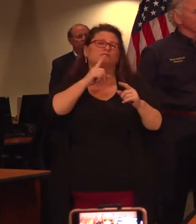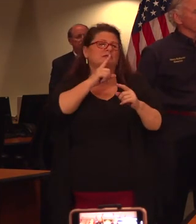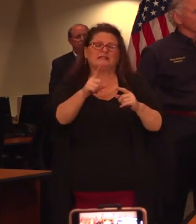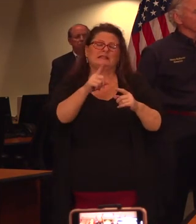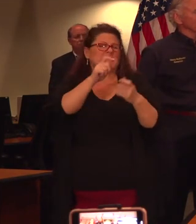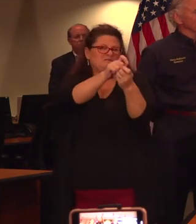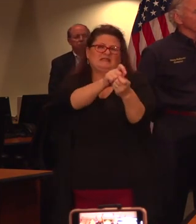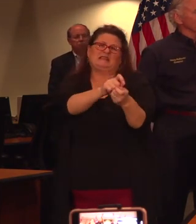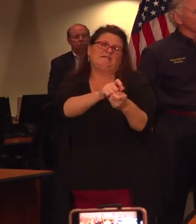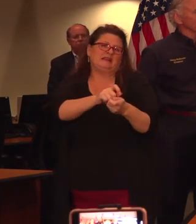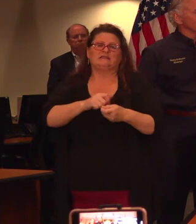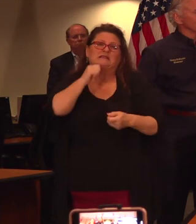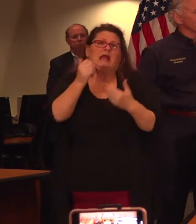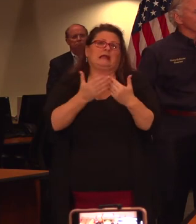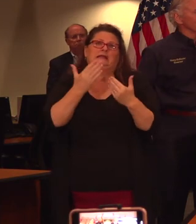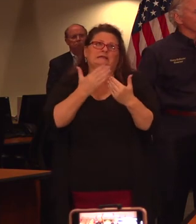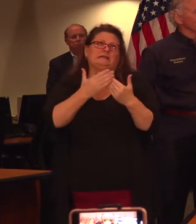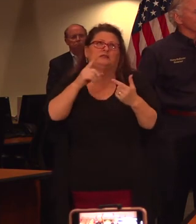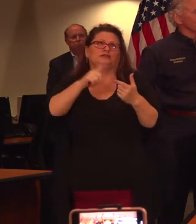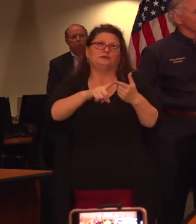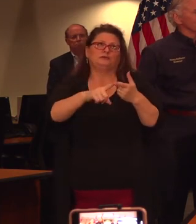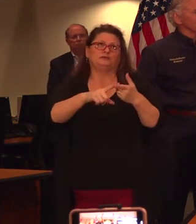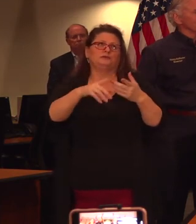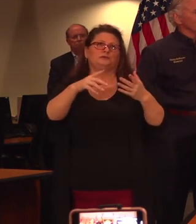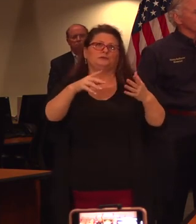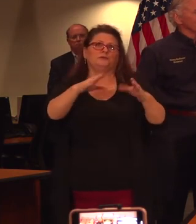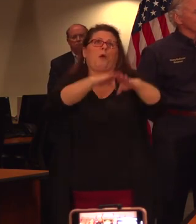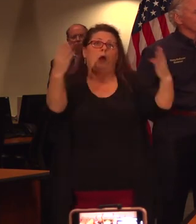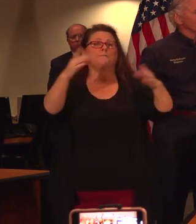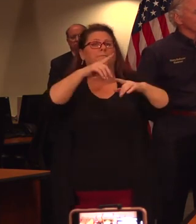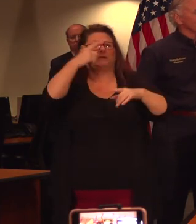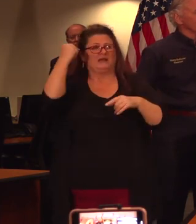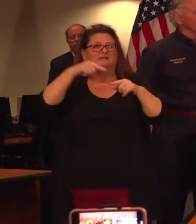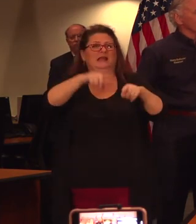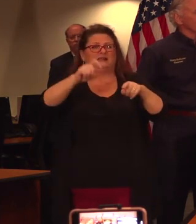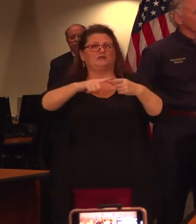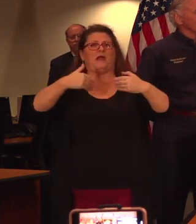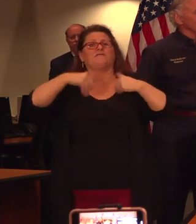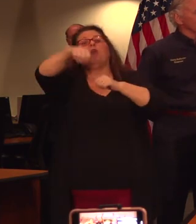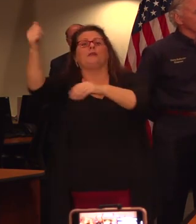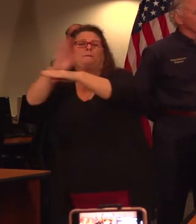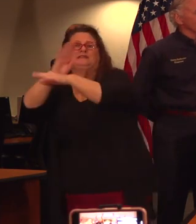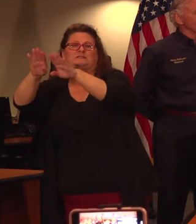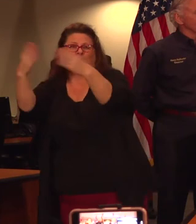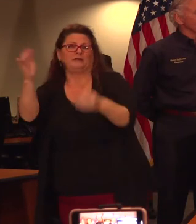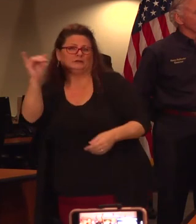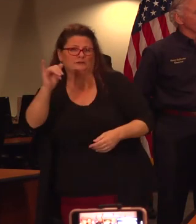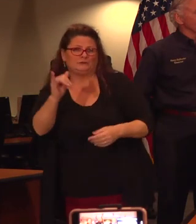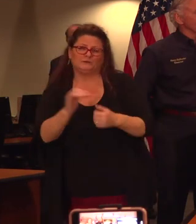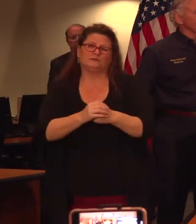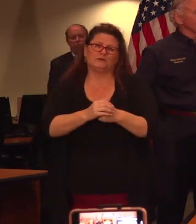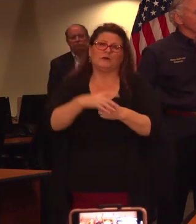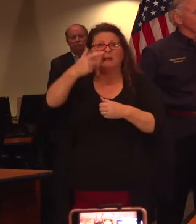and you can just put together in a matter of weeks to substitute. So much less get a good contract for thousands upon thousands of a